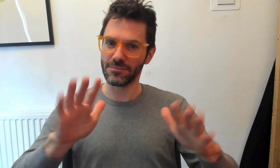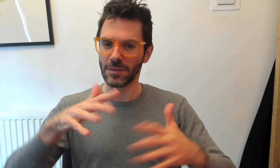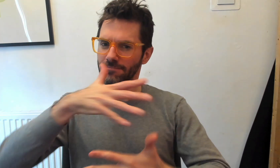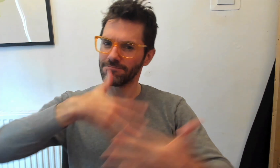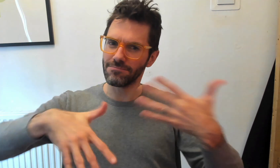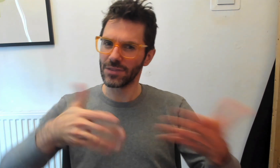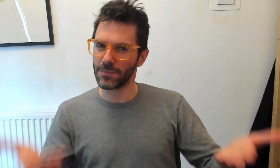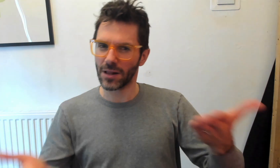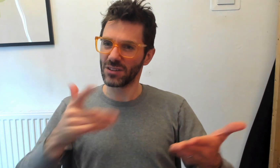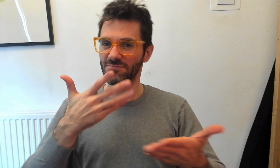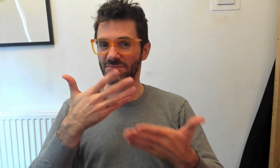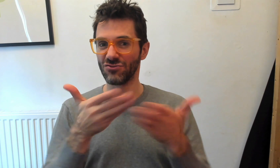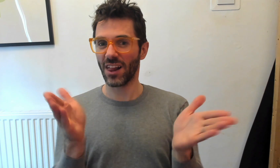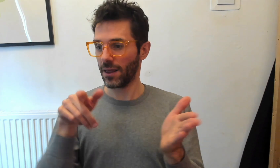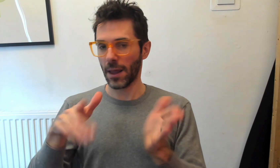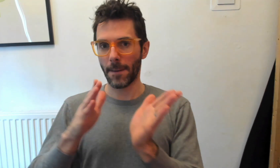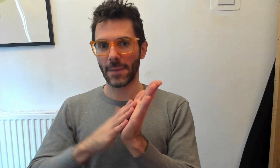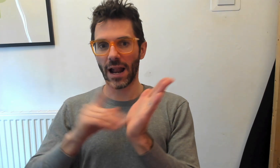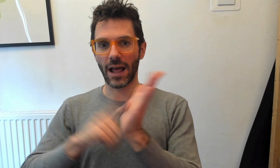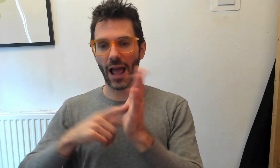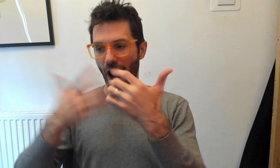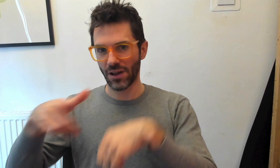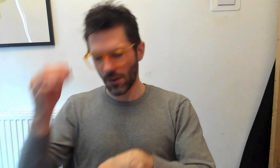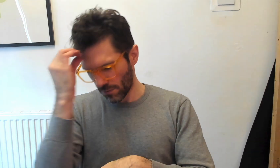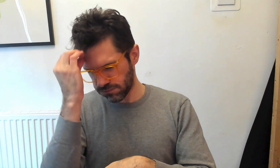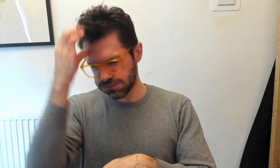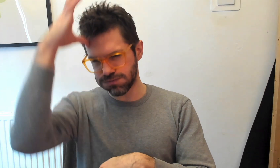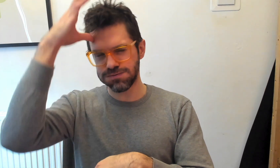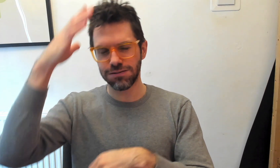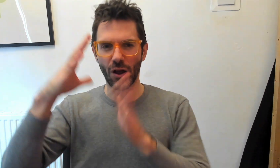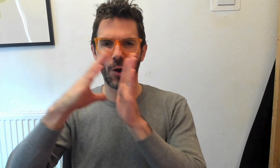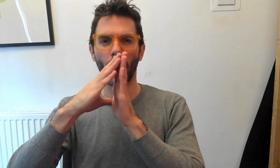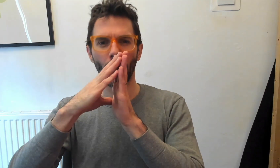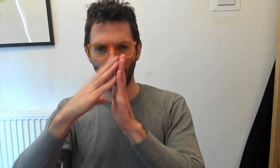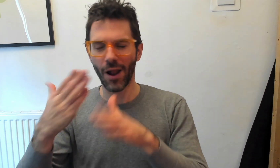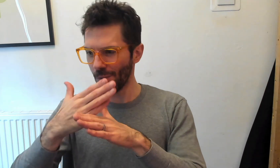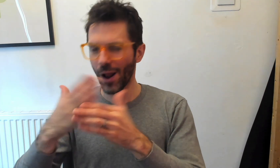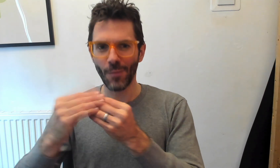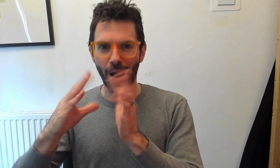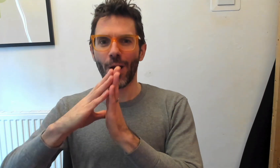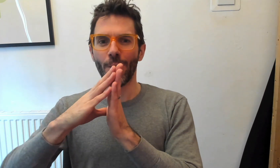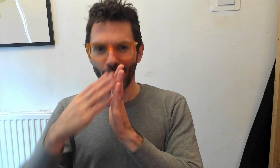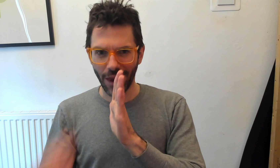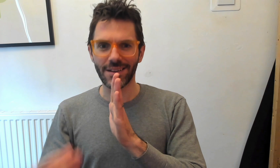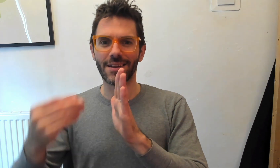up. So although our roles are distinct, generally the engineers focus on